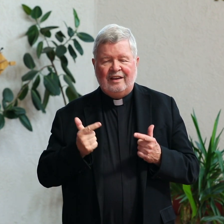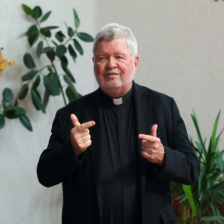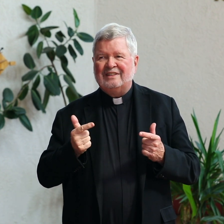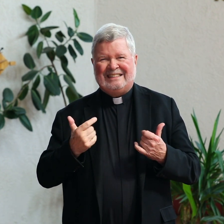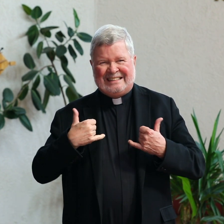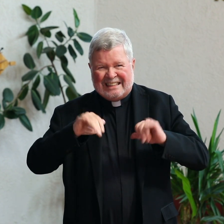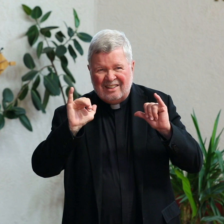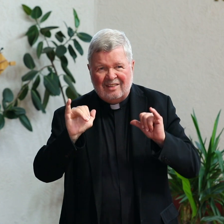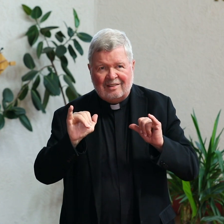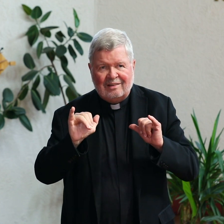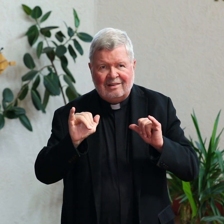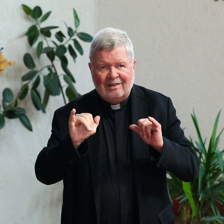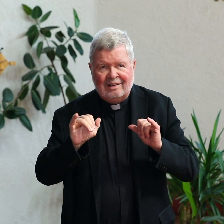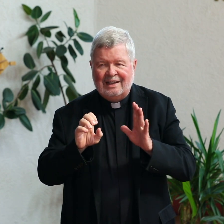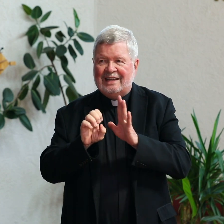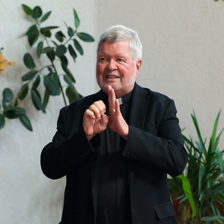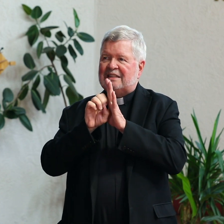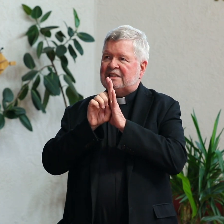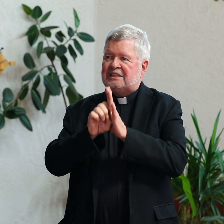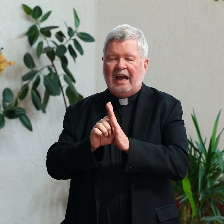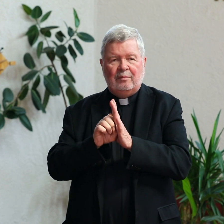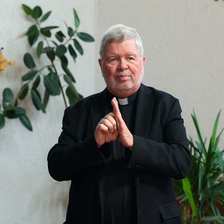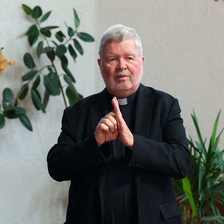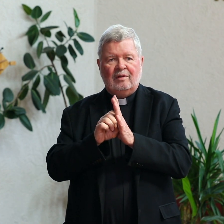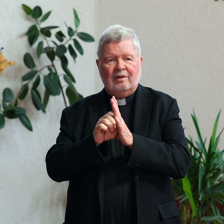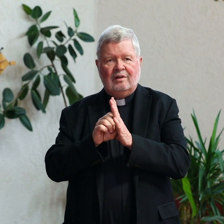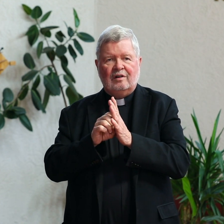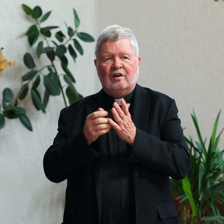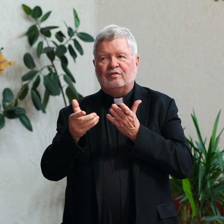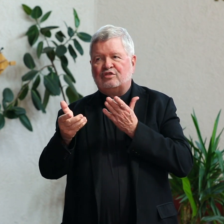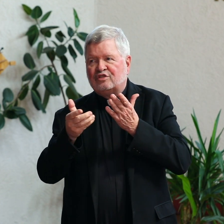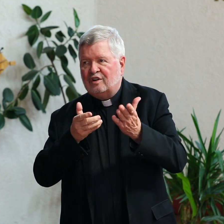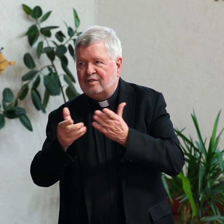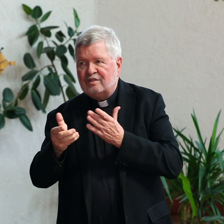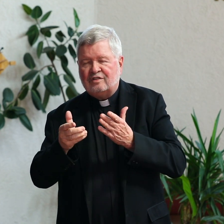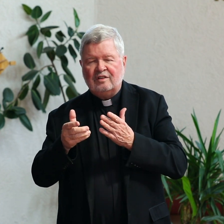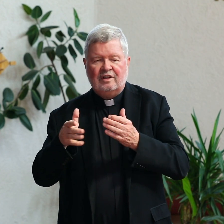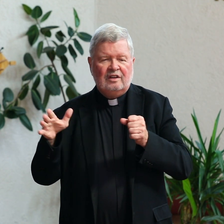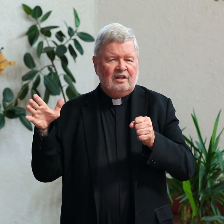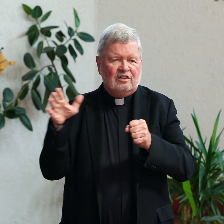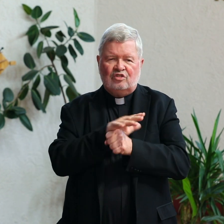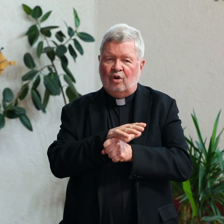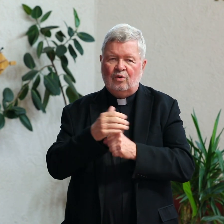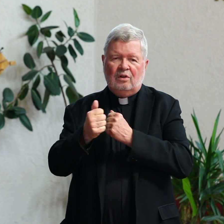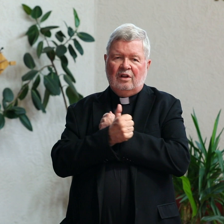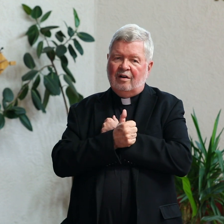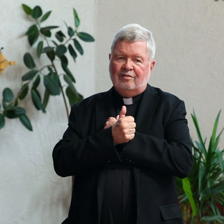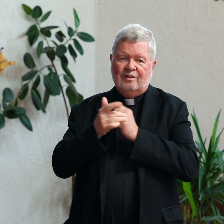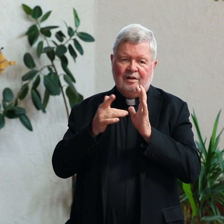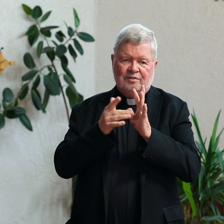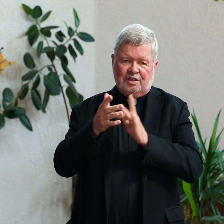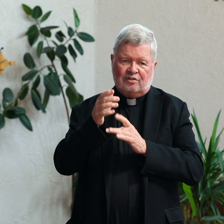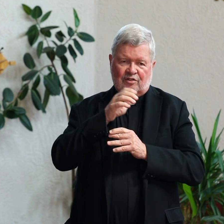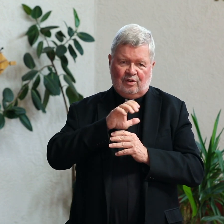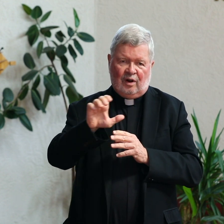life still is an example of service and total love of Jesus